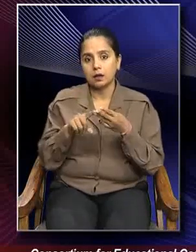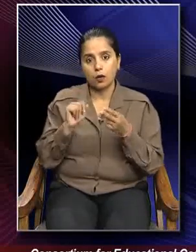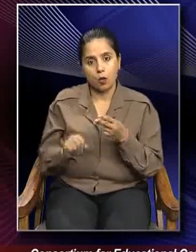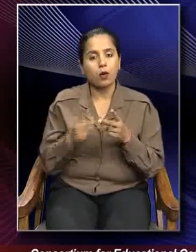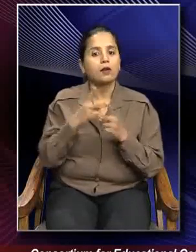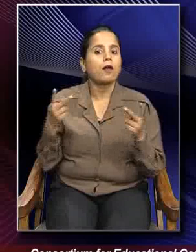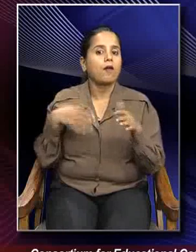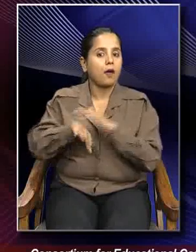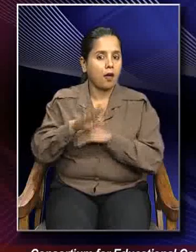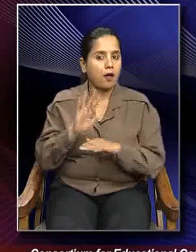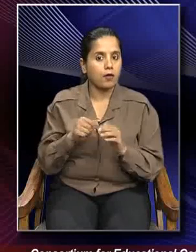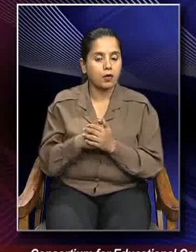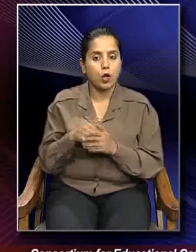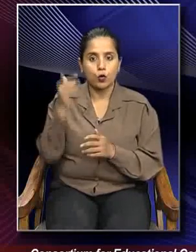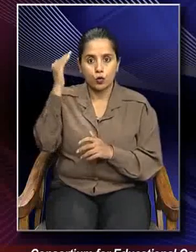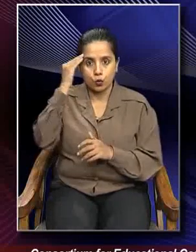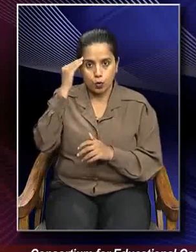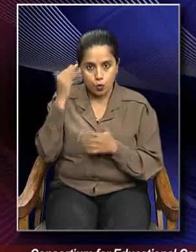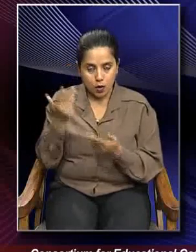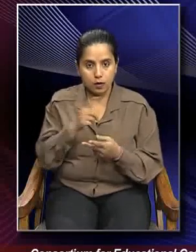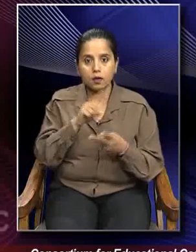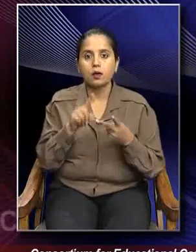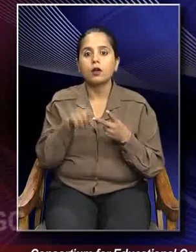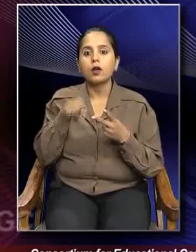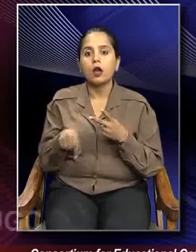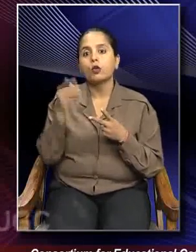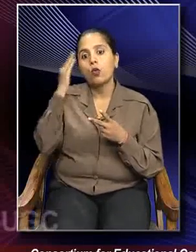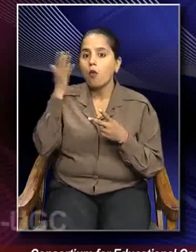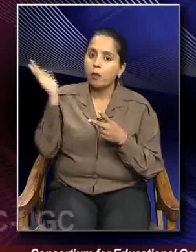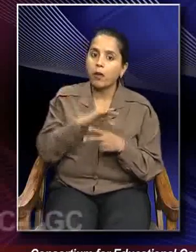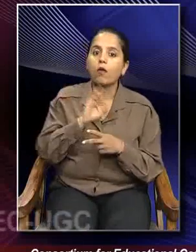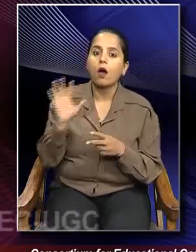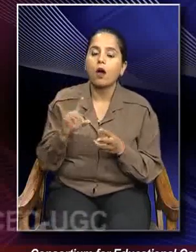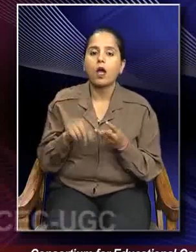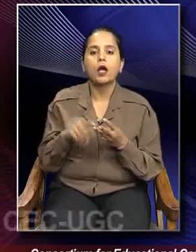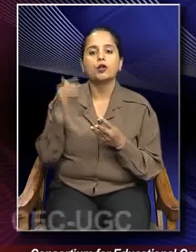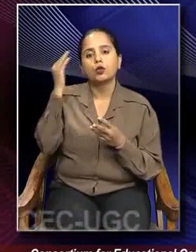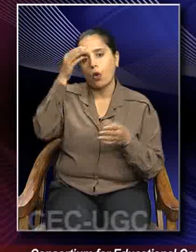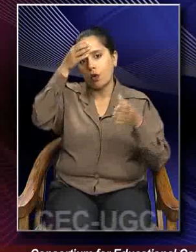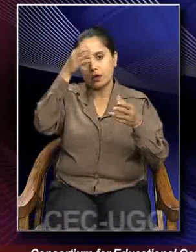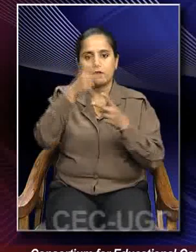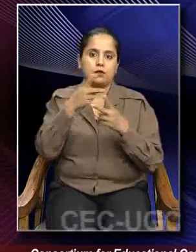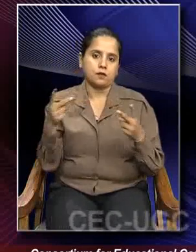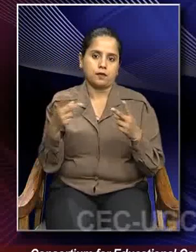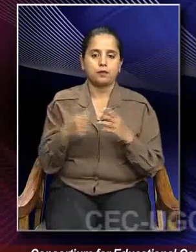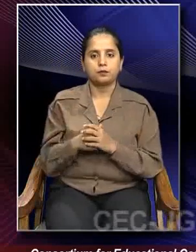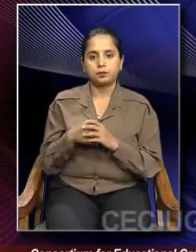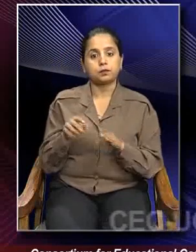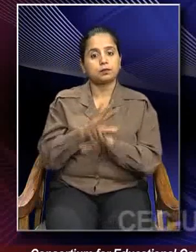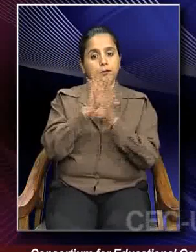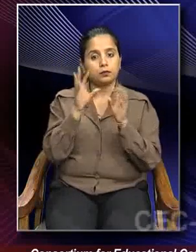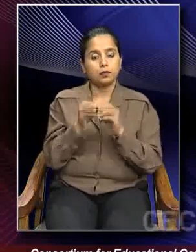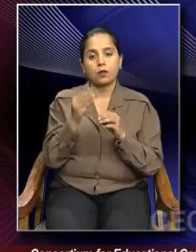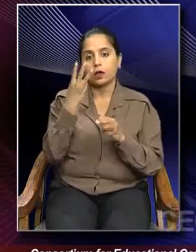constituents: the knower, the known, and the knowledge. All these